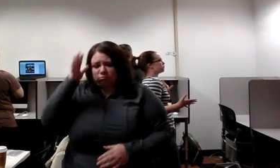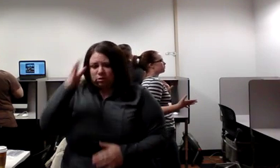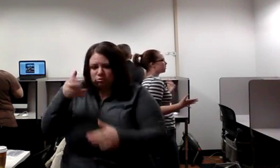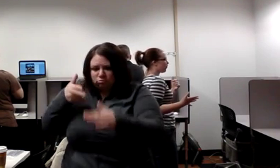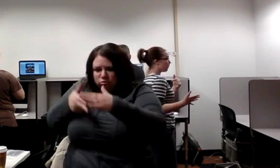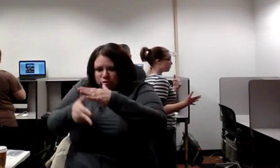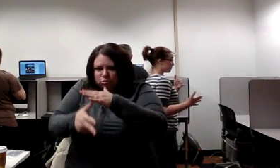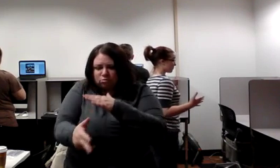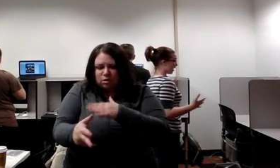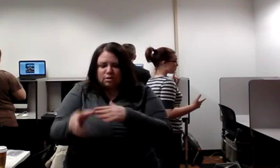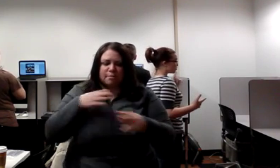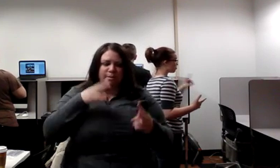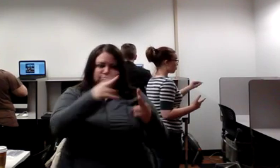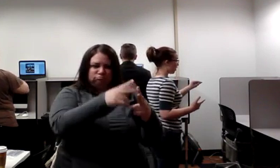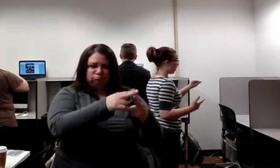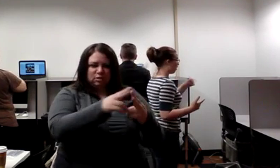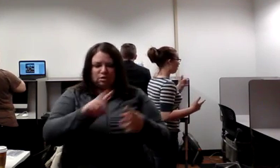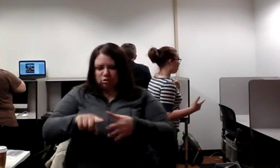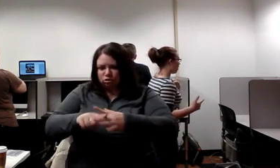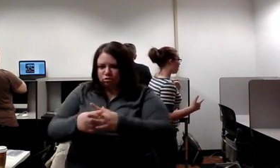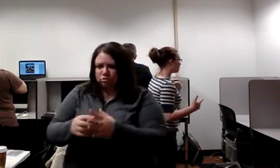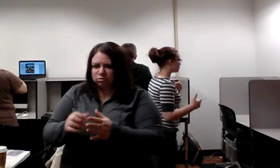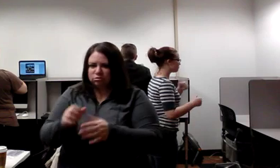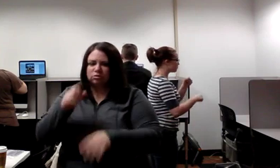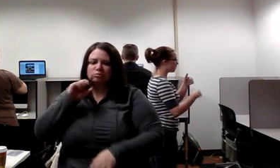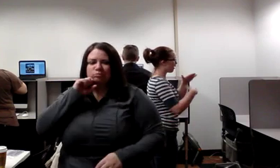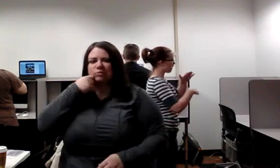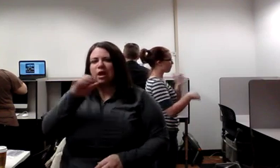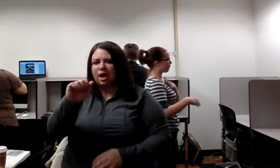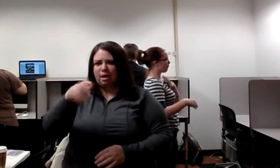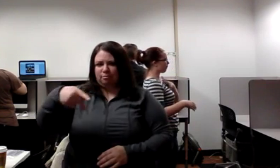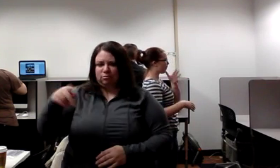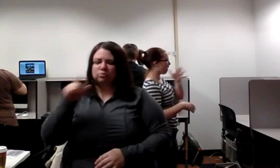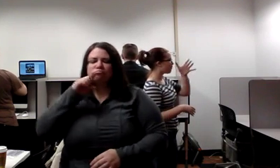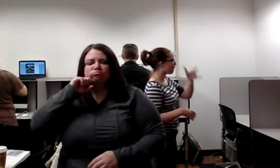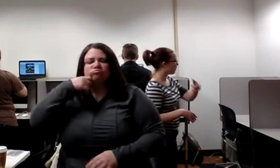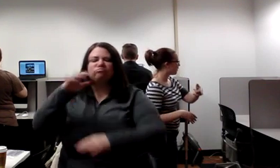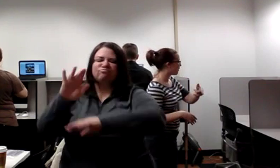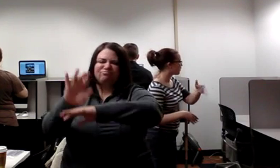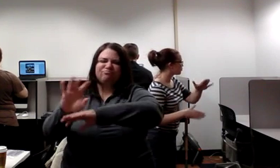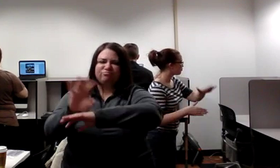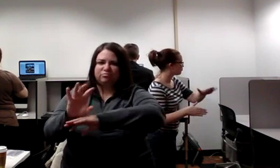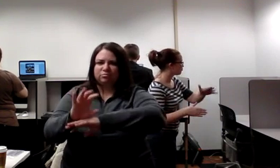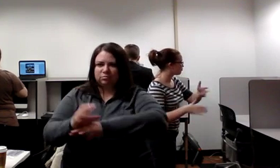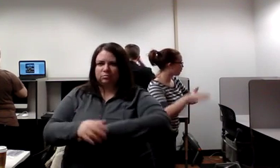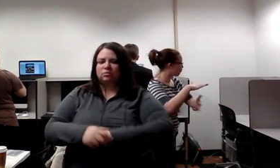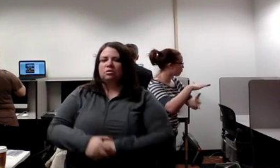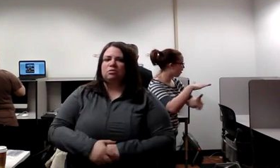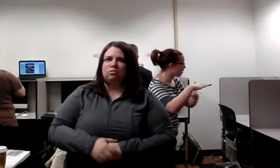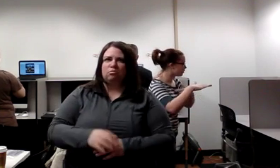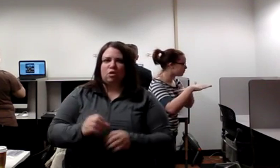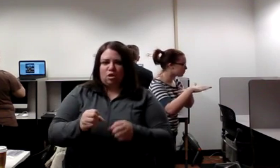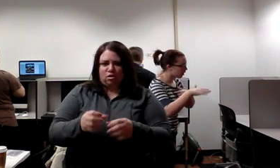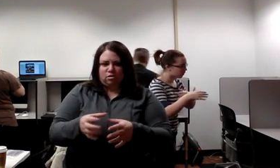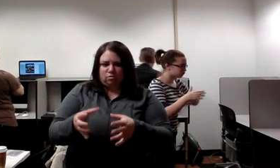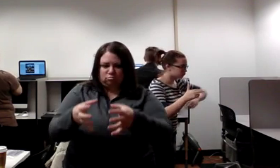We worked hard, and in 10 years, Apple had grown from just the two of us in a garage into a $2 billion company with over 4,000